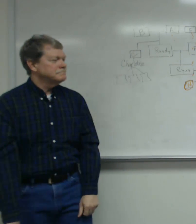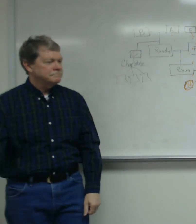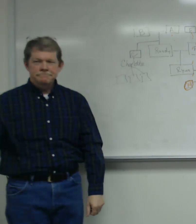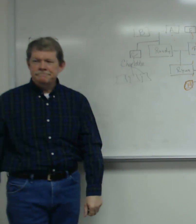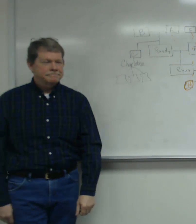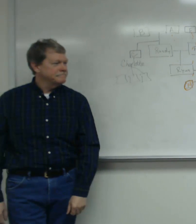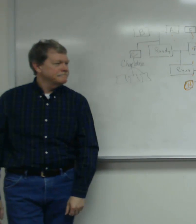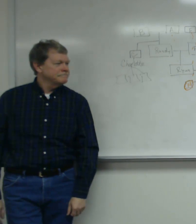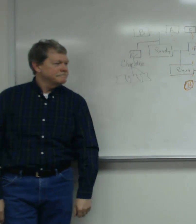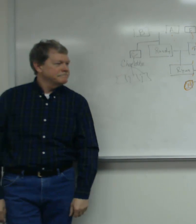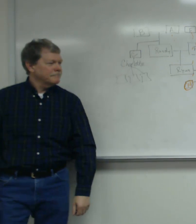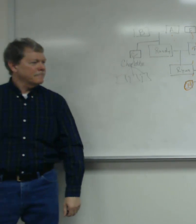What about niece and nephew?